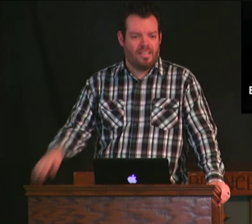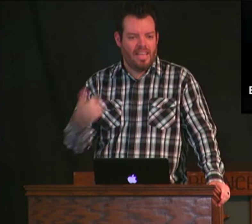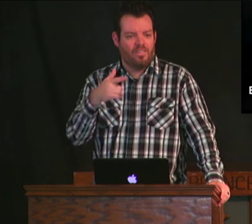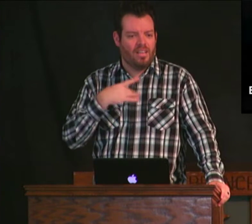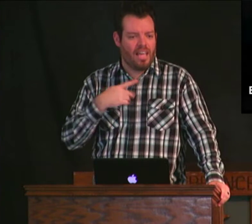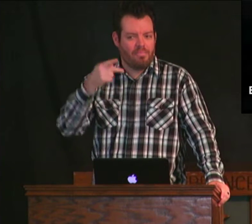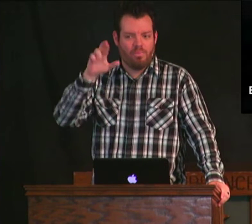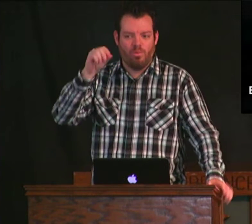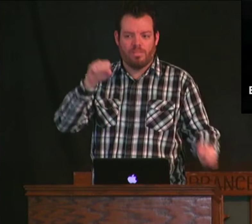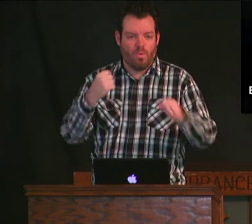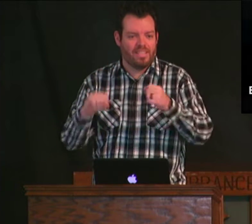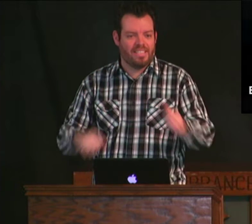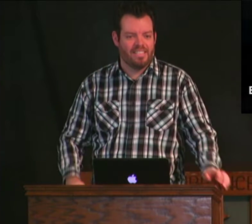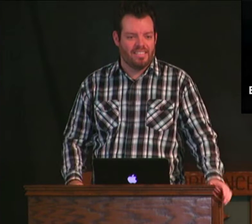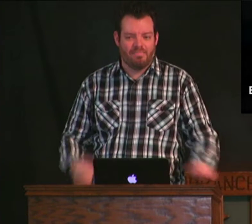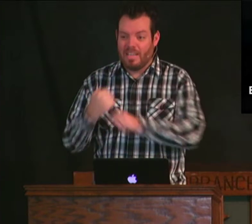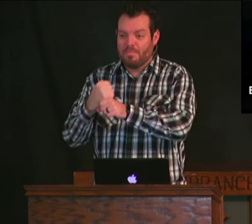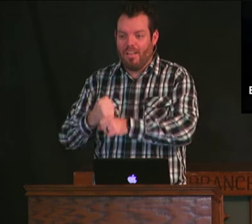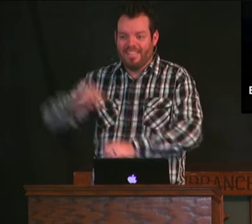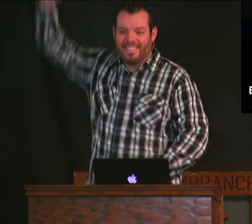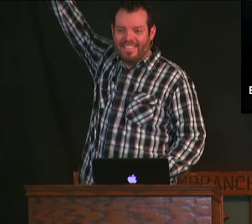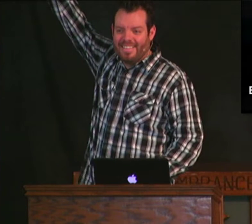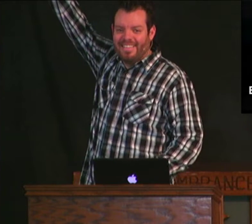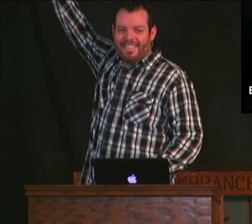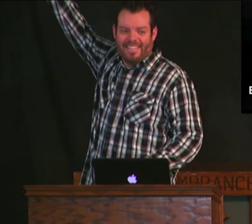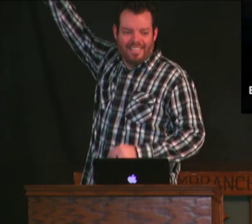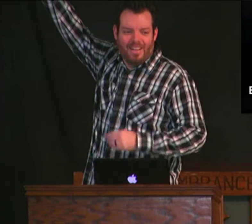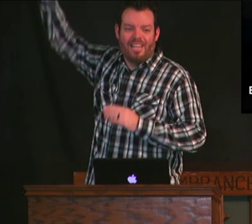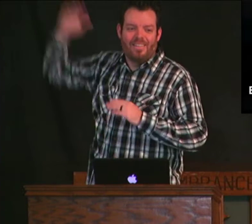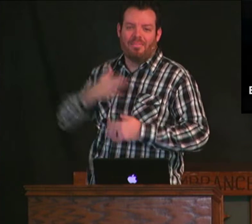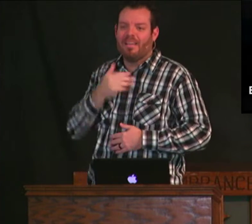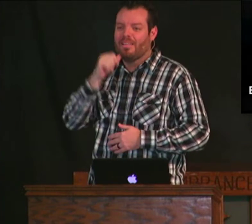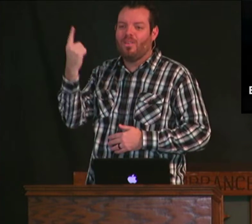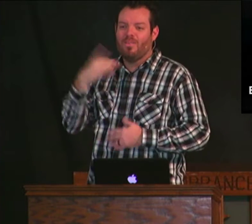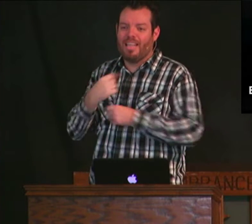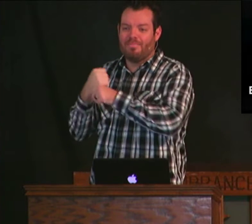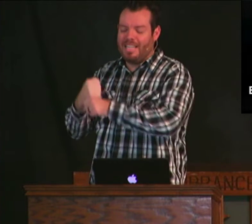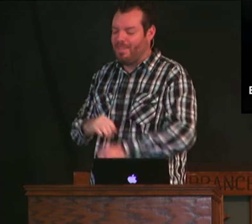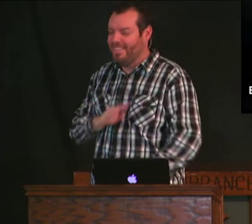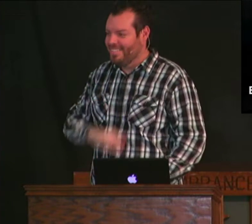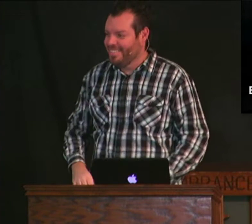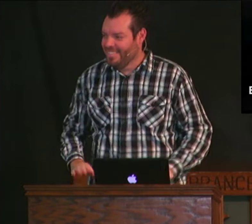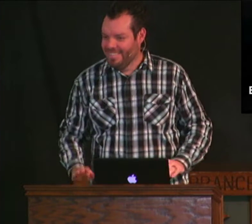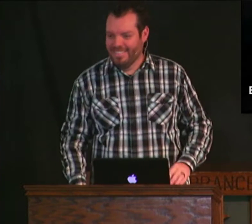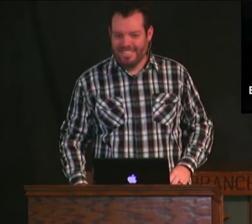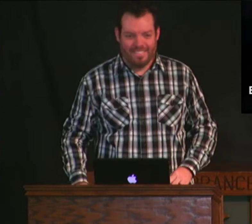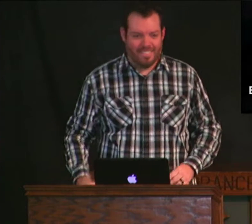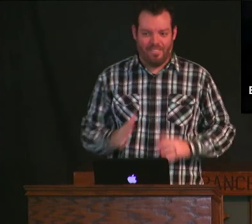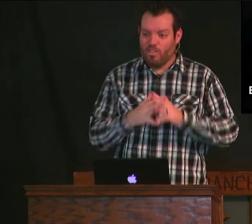Any of you like pro sports? Baseball? Okay, I'm glad I'm not the only one that likes baseball.